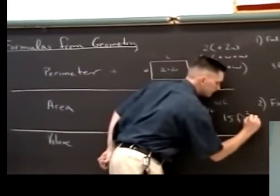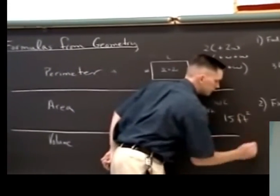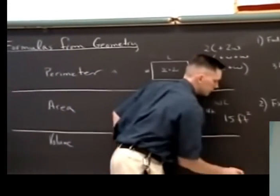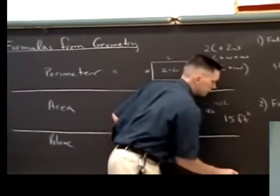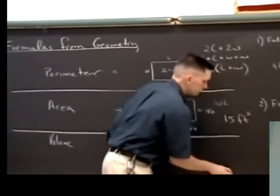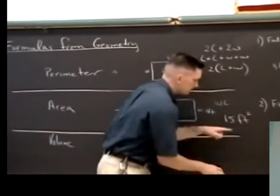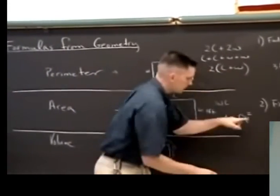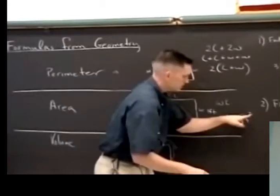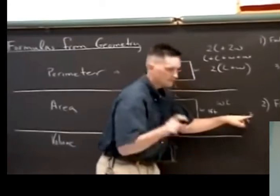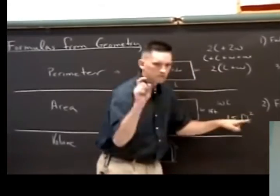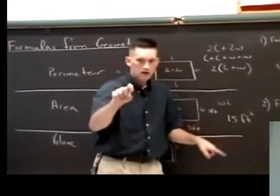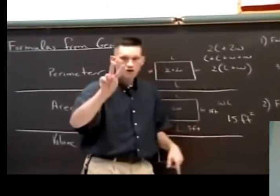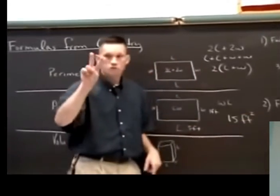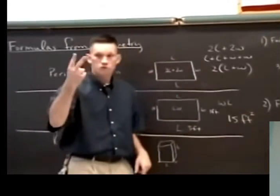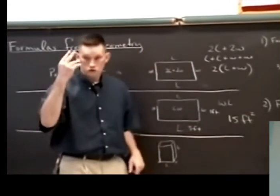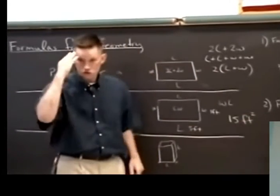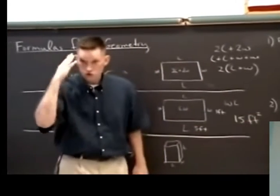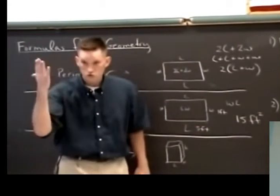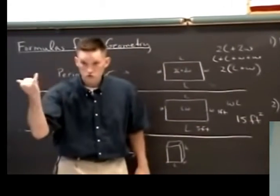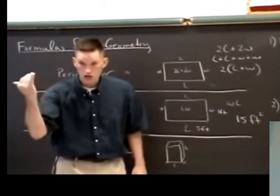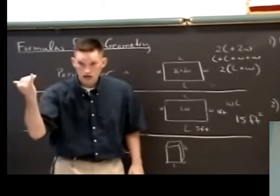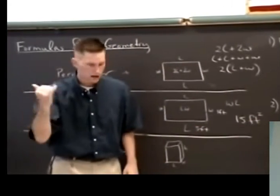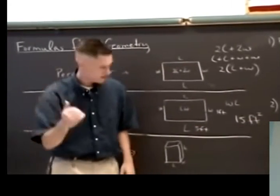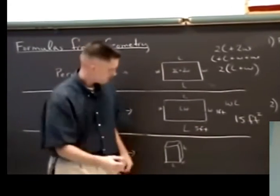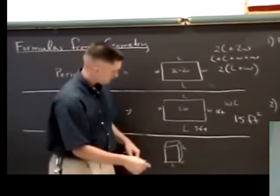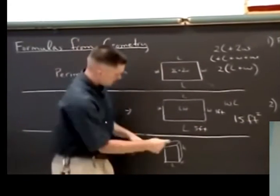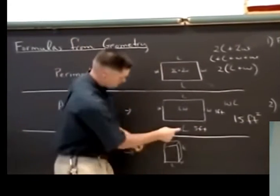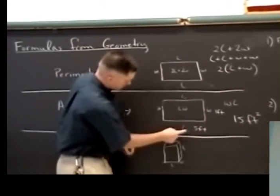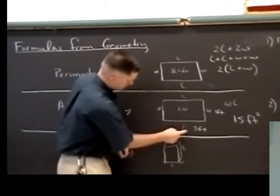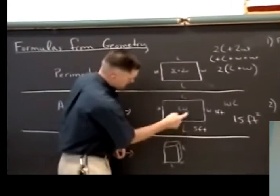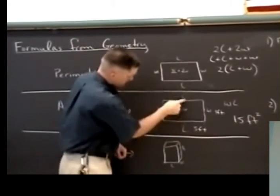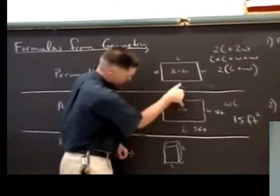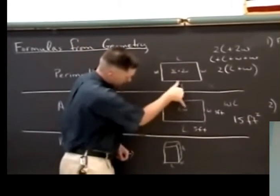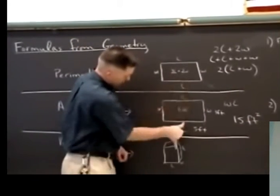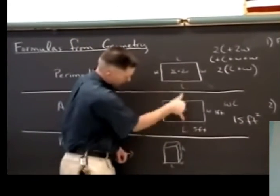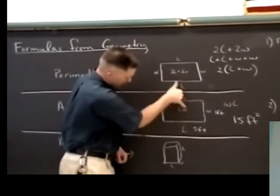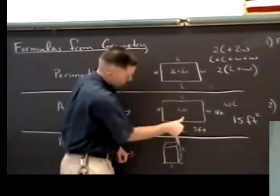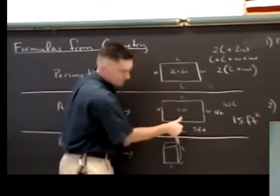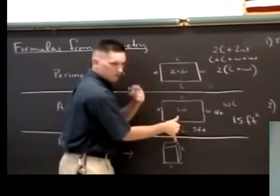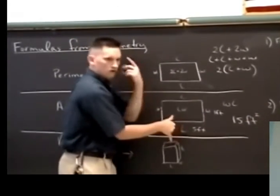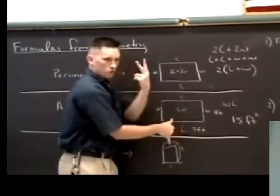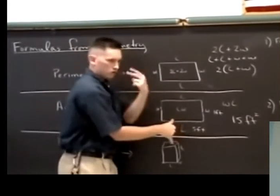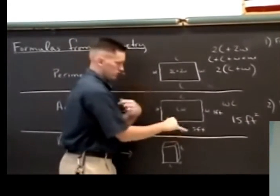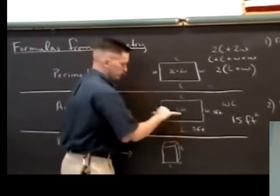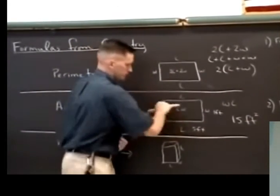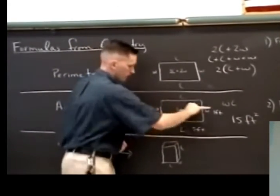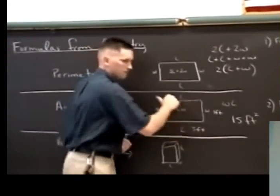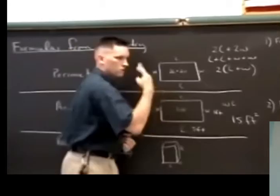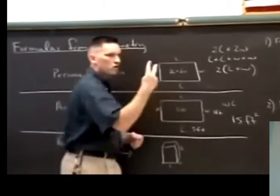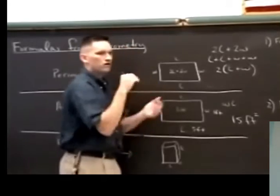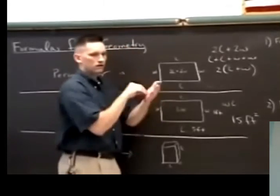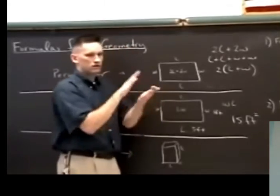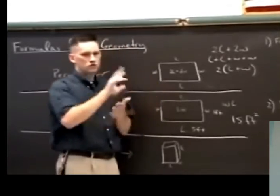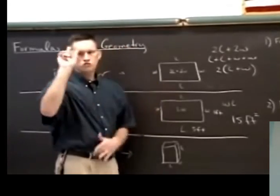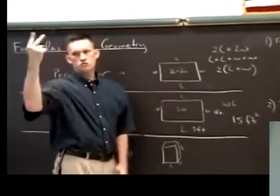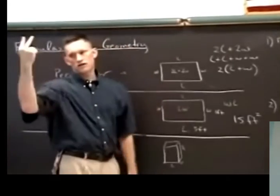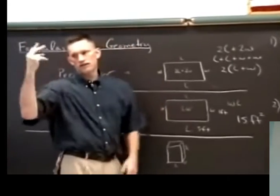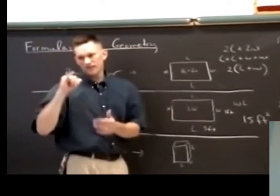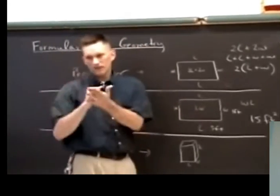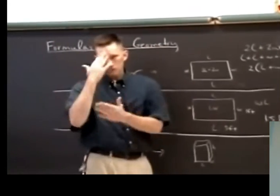Is there something I'm forgetting here? Right. You need the squared because it's multiplied. So